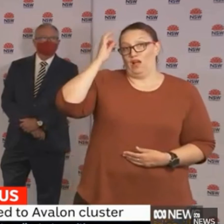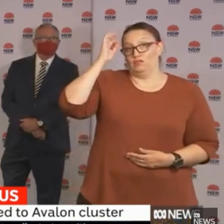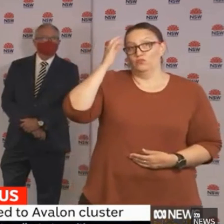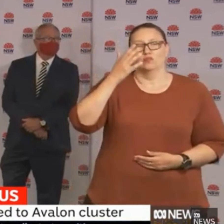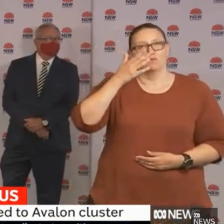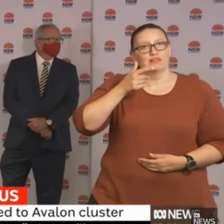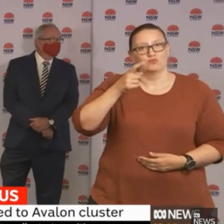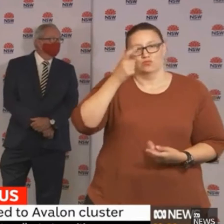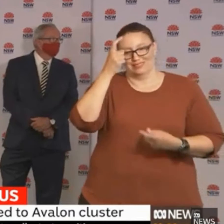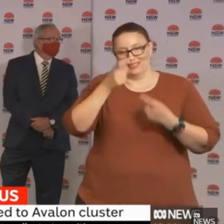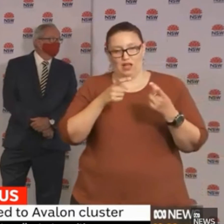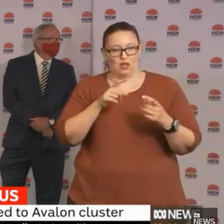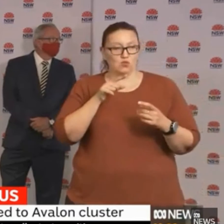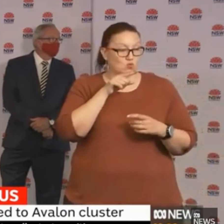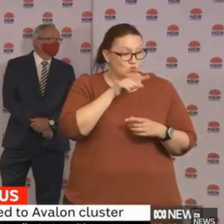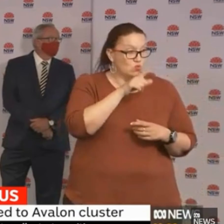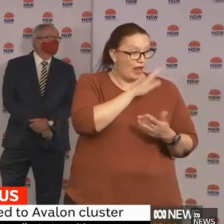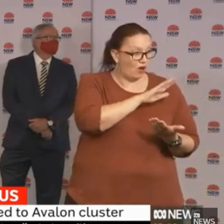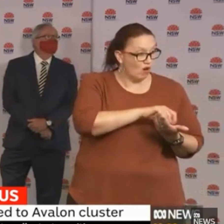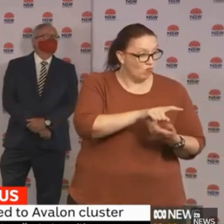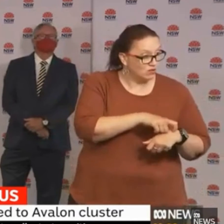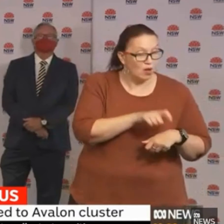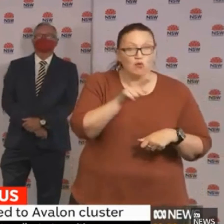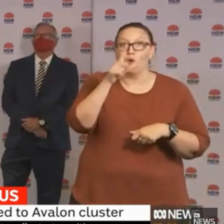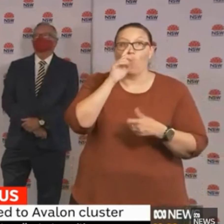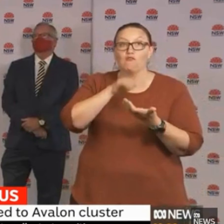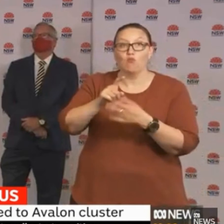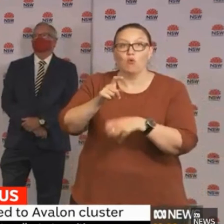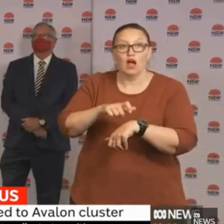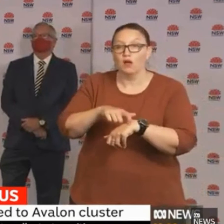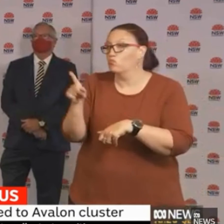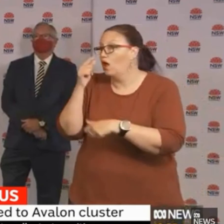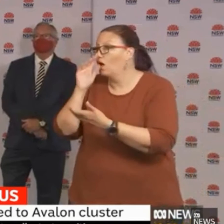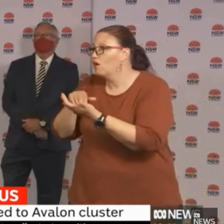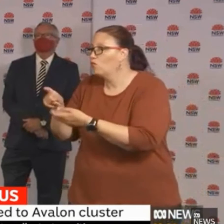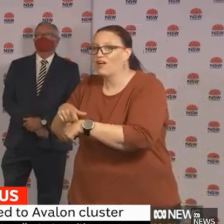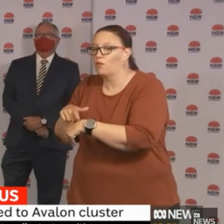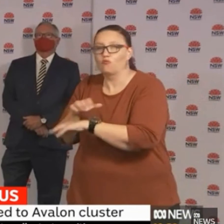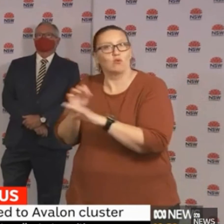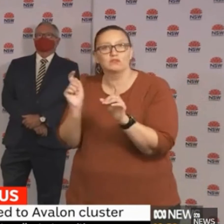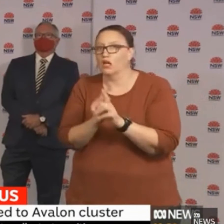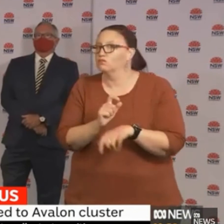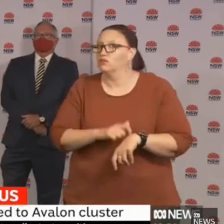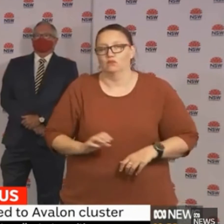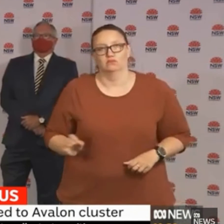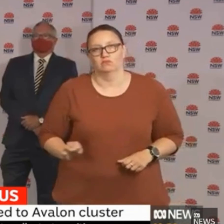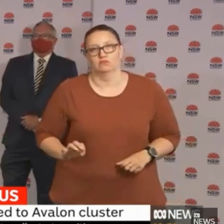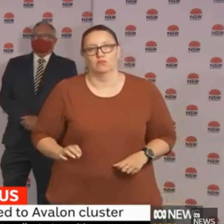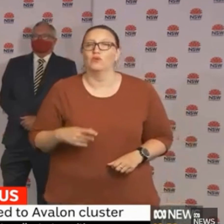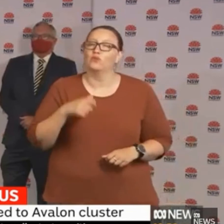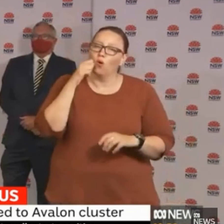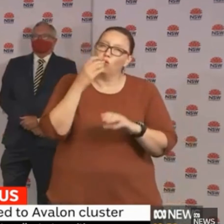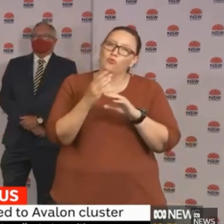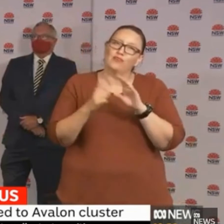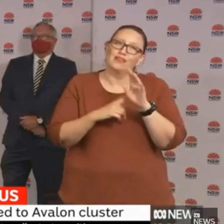consider staggered times for coming and going. They make sure that it's sitting. We don't want, no matter where you are, as difficult as it is on New Year's